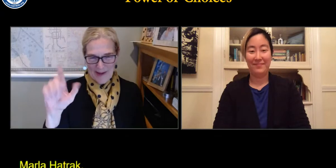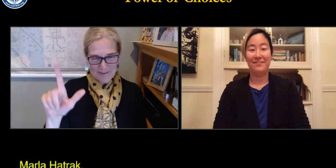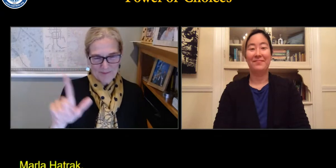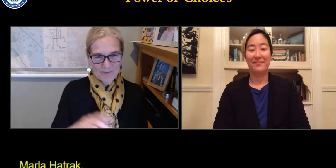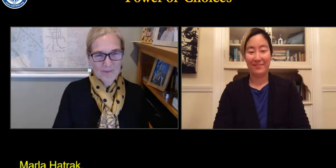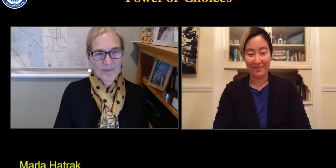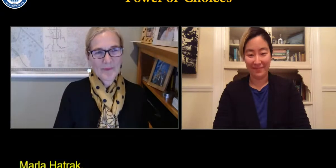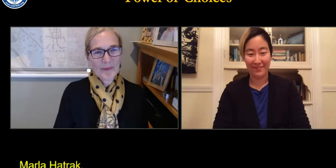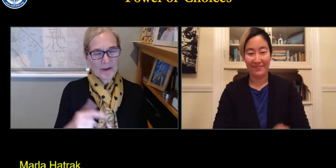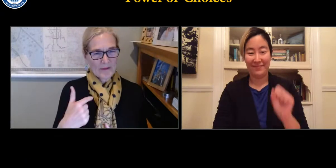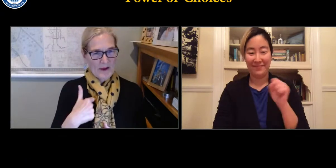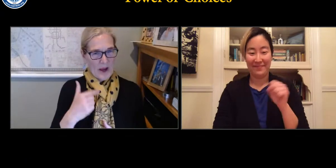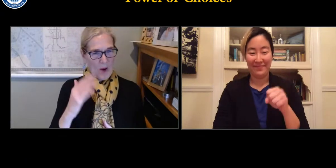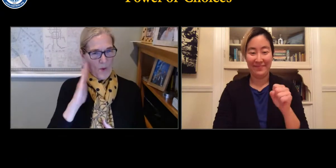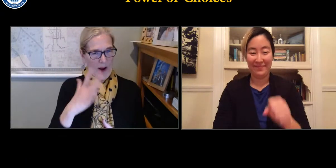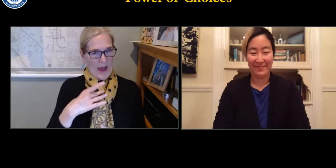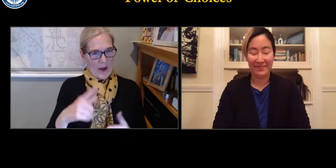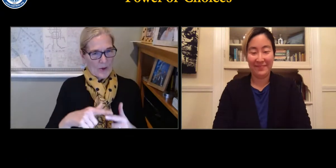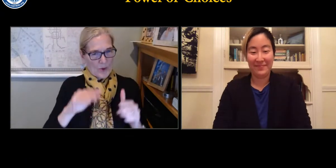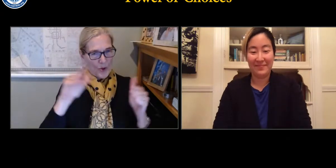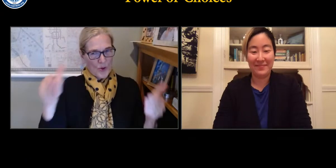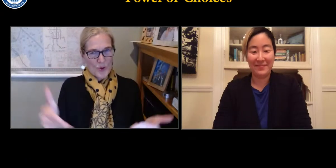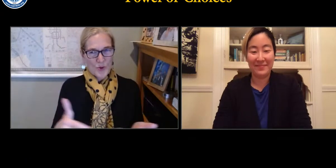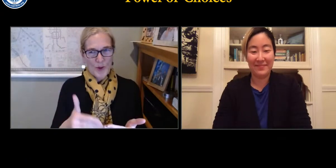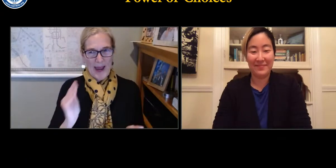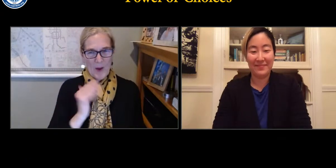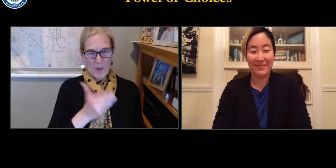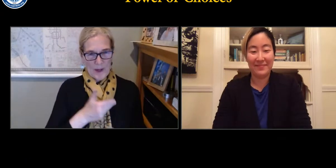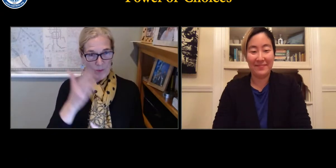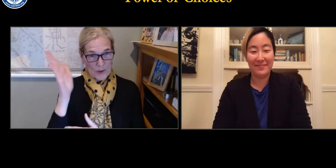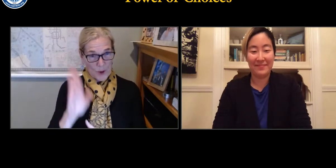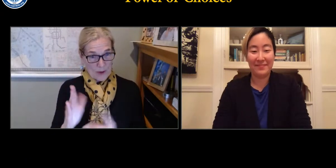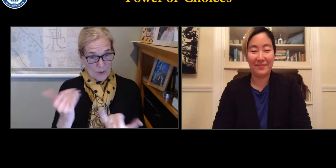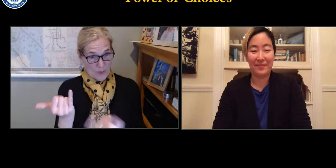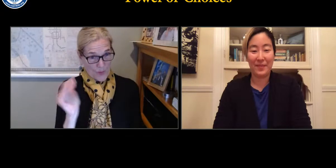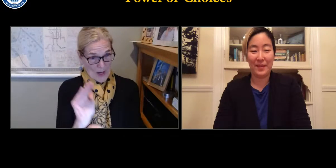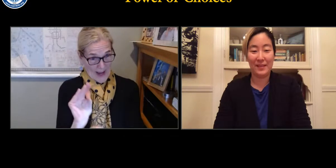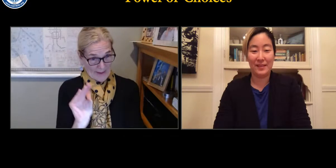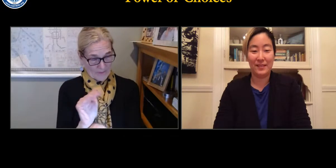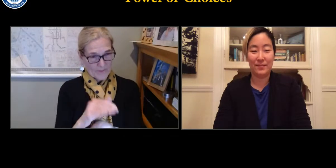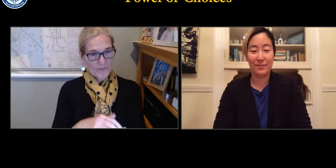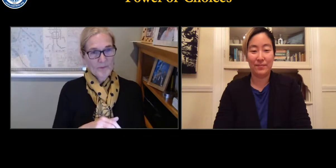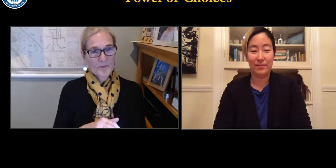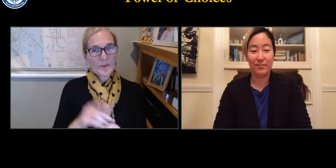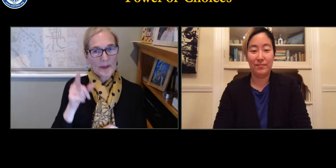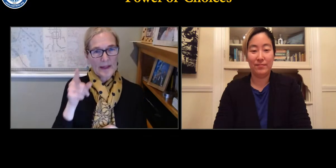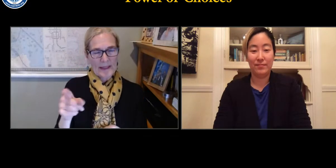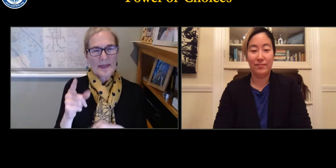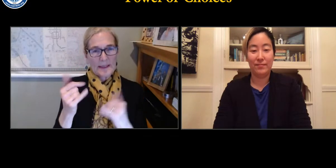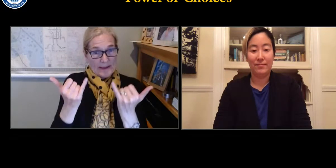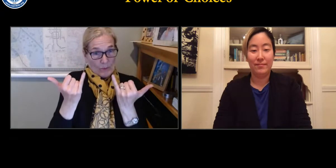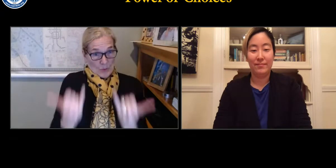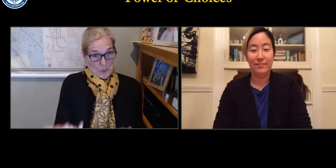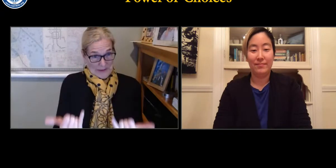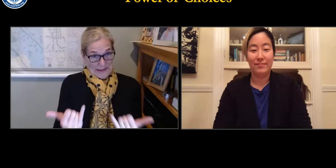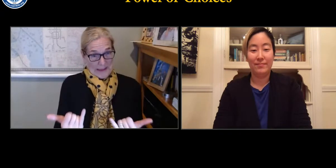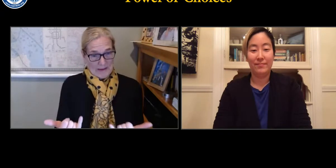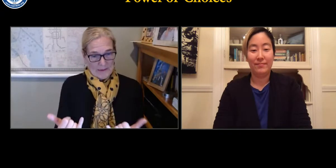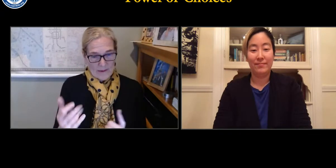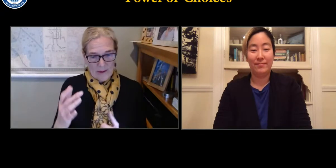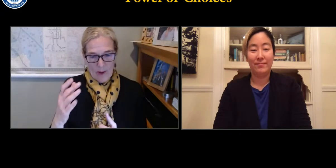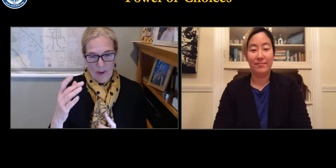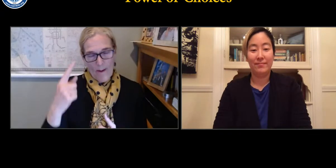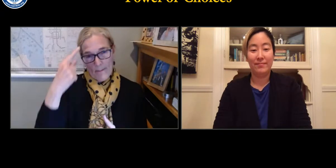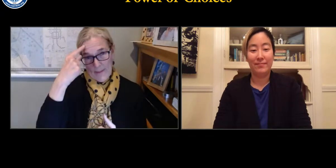Dr. Marla Hattrack speaking. Hello, Noel King. So nice to see you here tonight. I have the honor of introducing